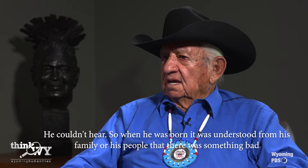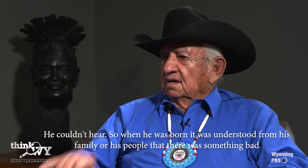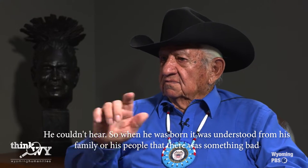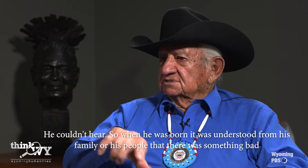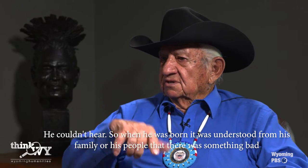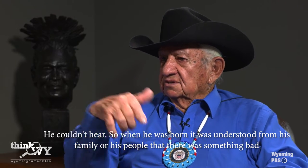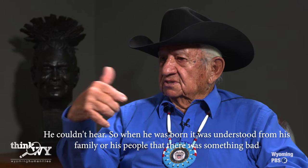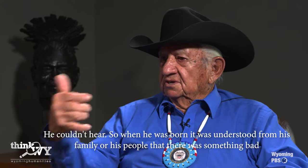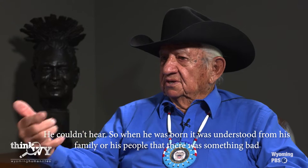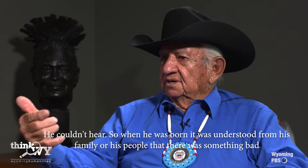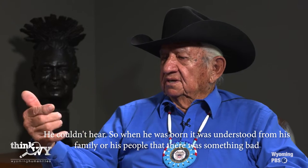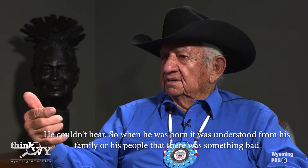it was understood